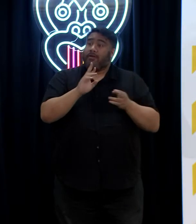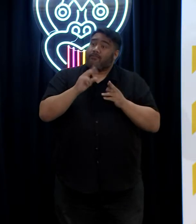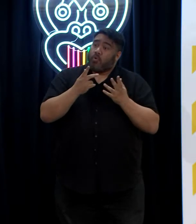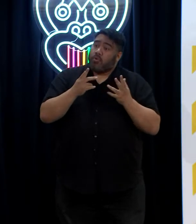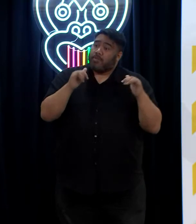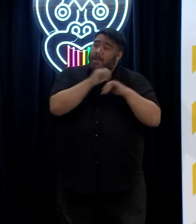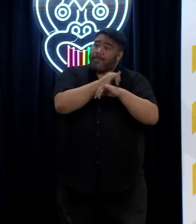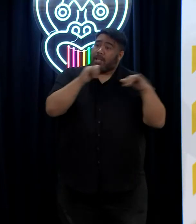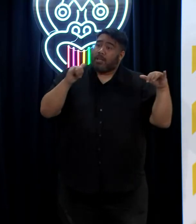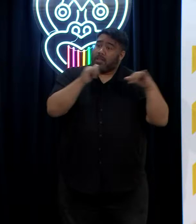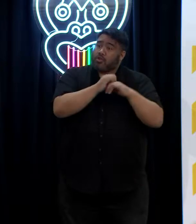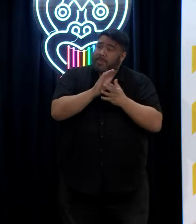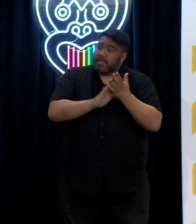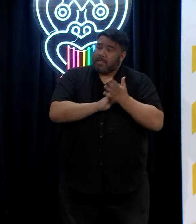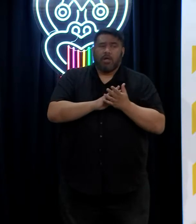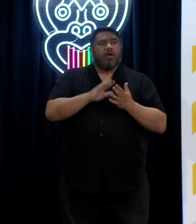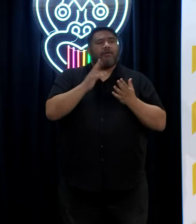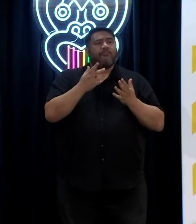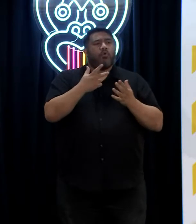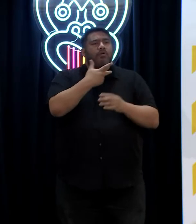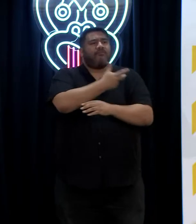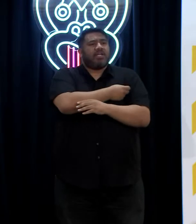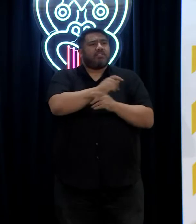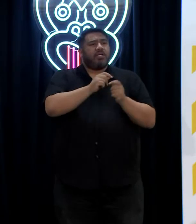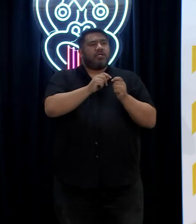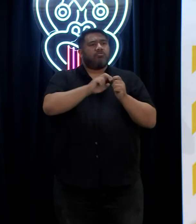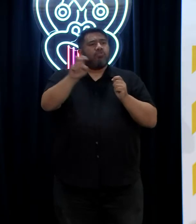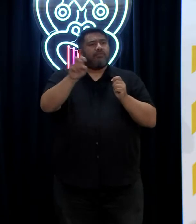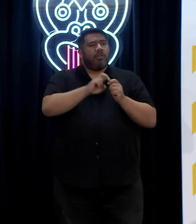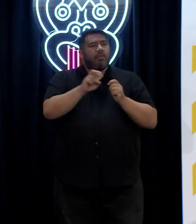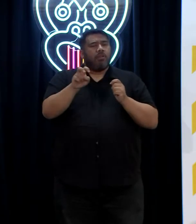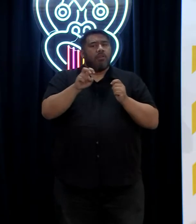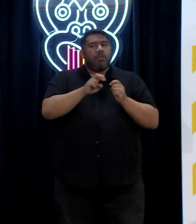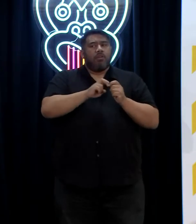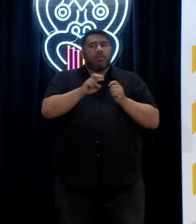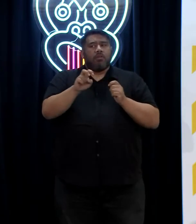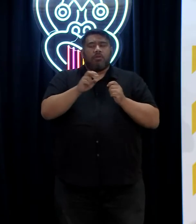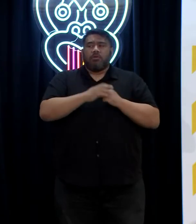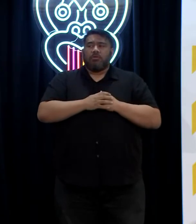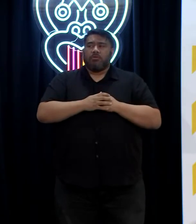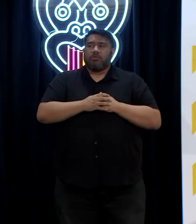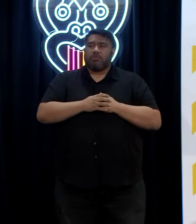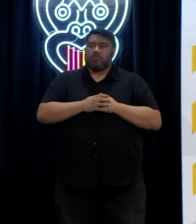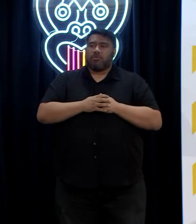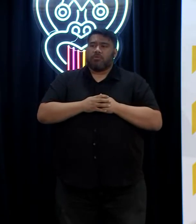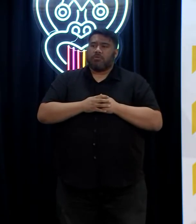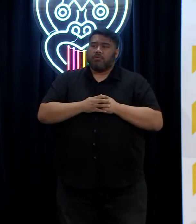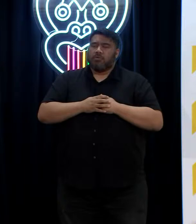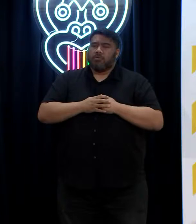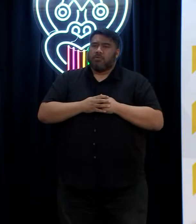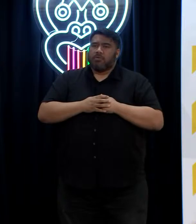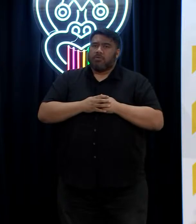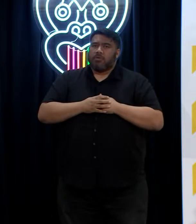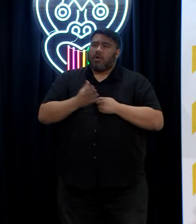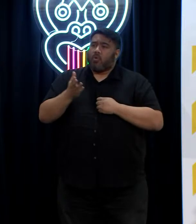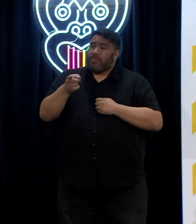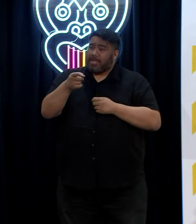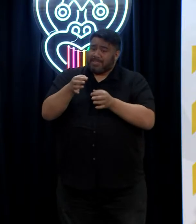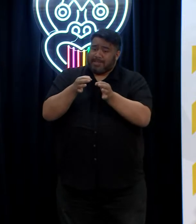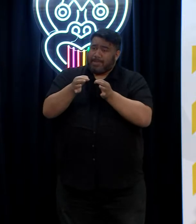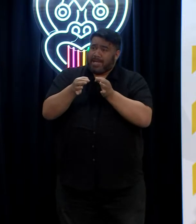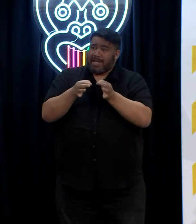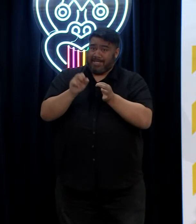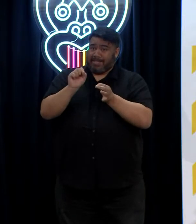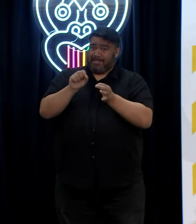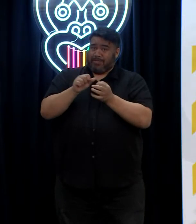For the vaccinated travel that was I see what you mean. done in terms of the reconnecting. Yeah, look, I mean, that plan remains the plan, but we, as has